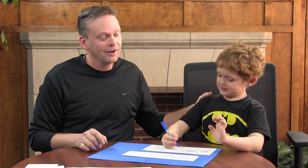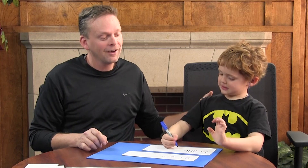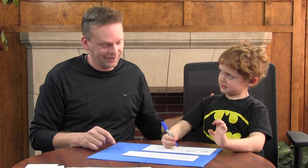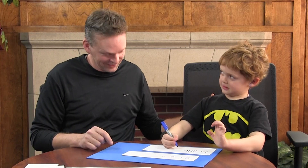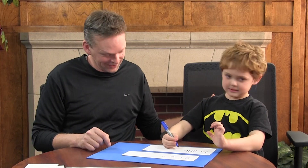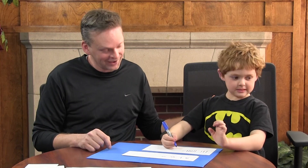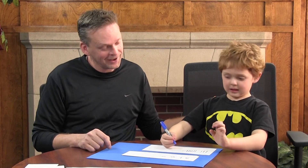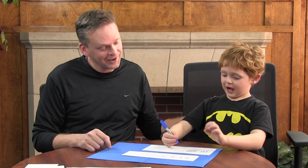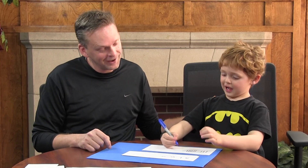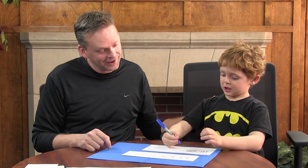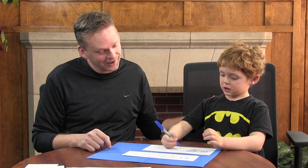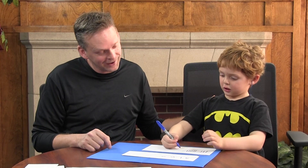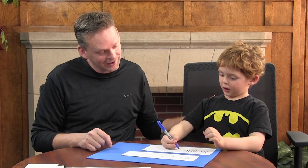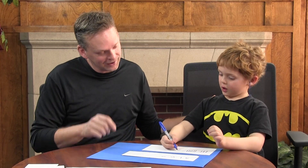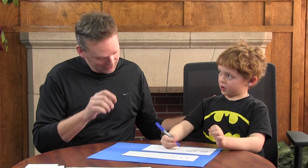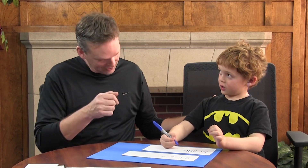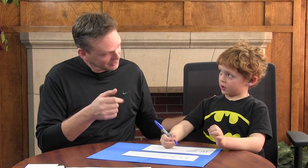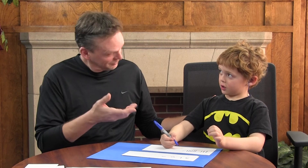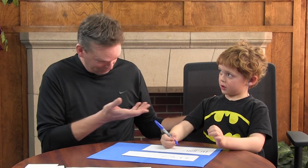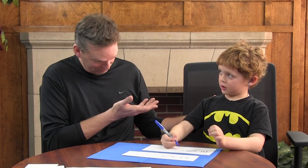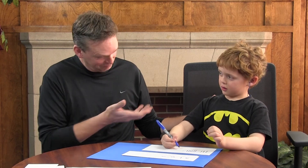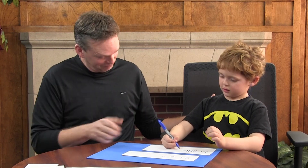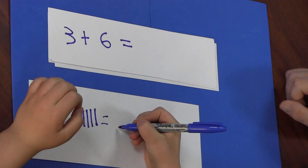Yes. Do I write it? Yes. Go ahead.